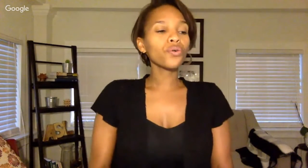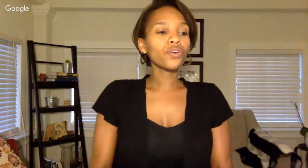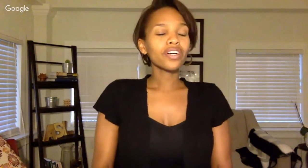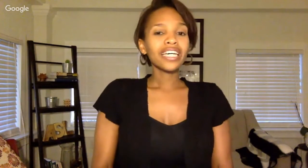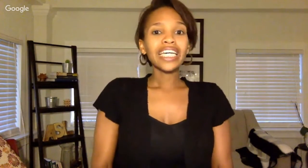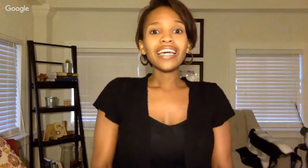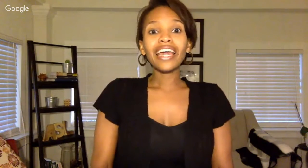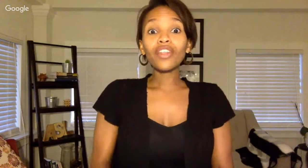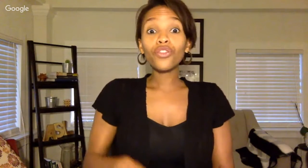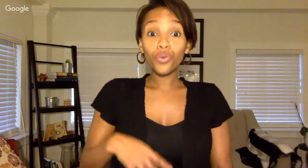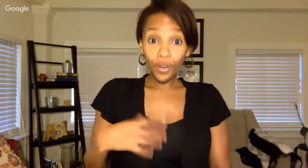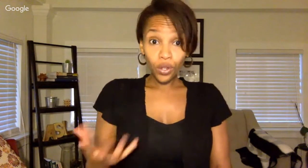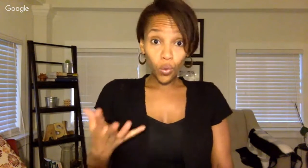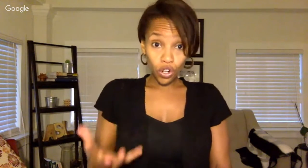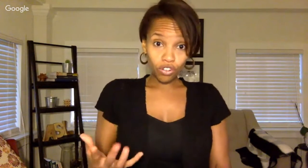So in the real world,